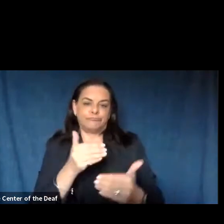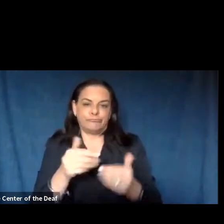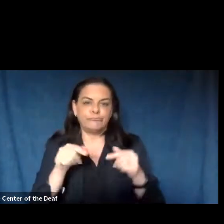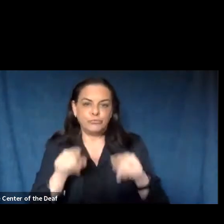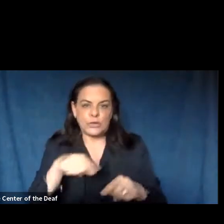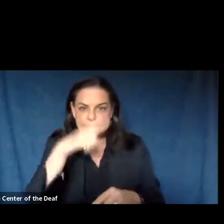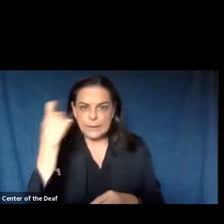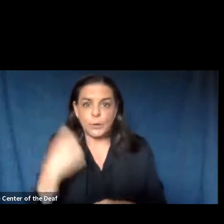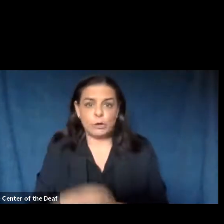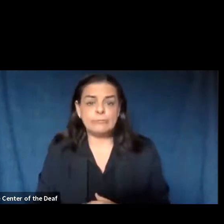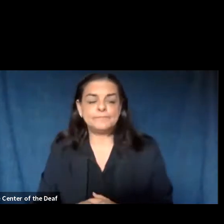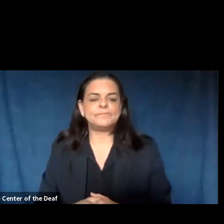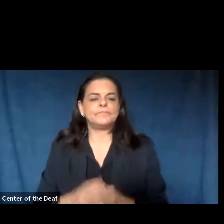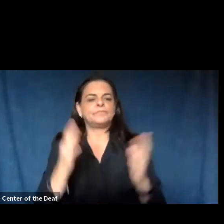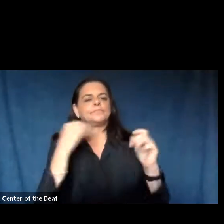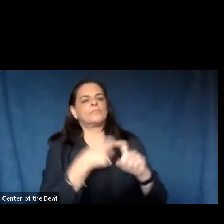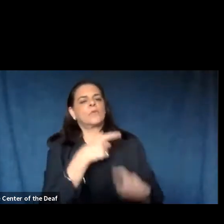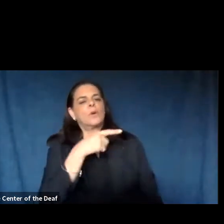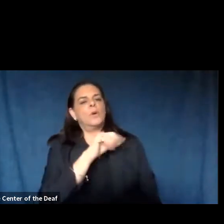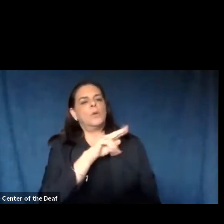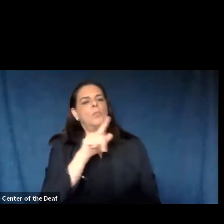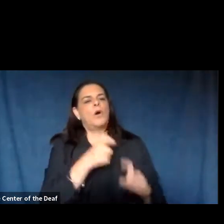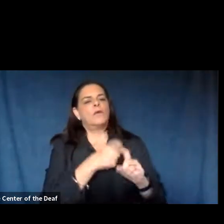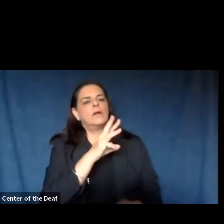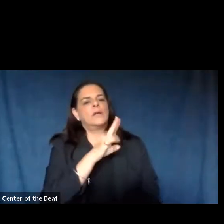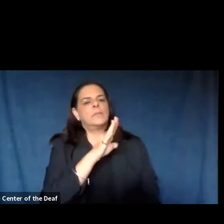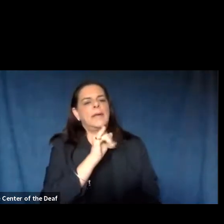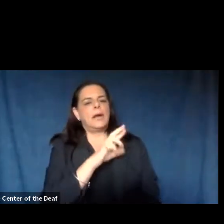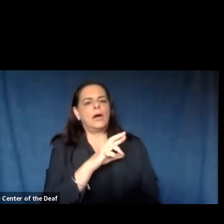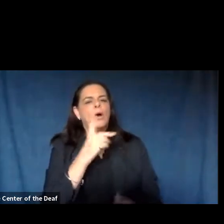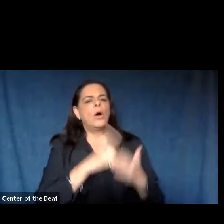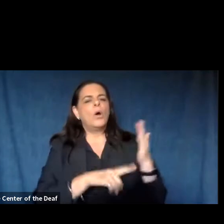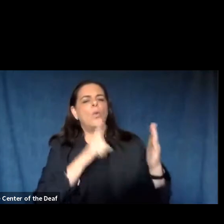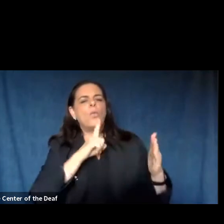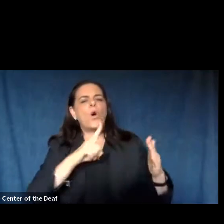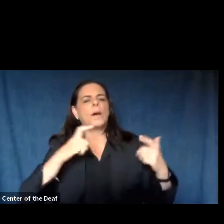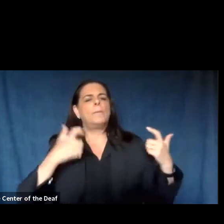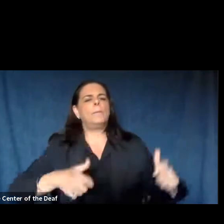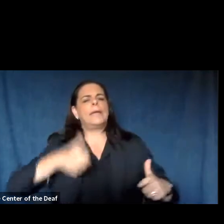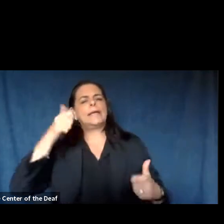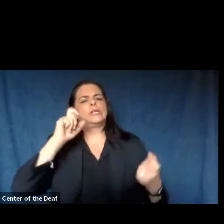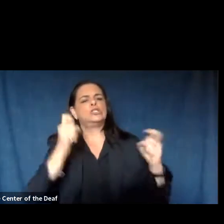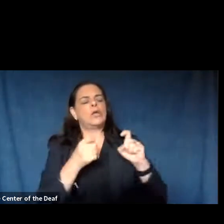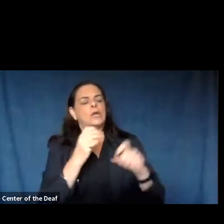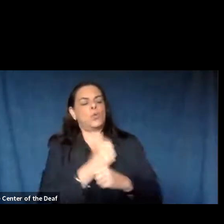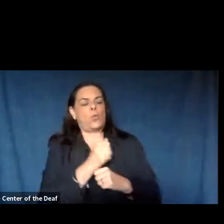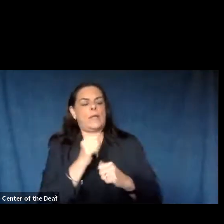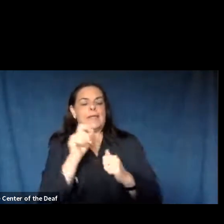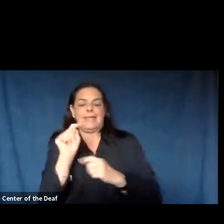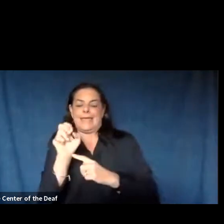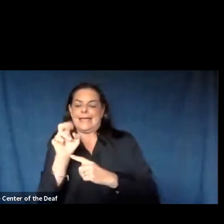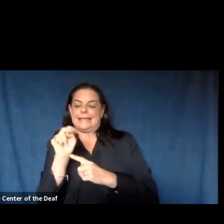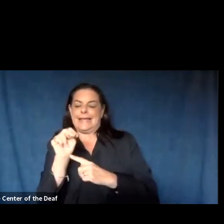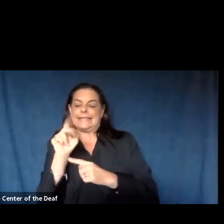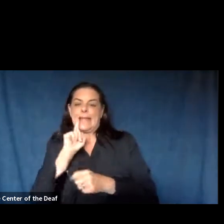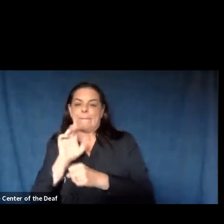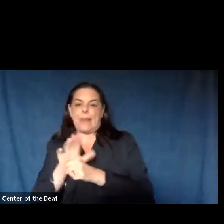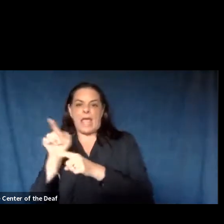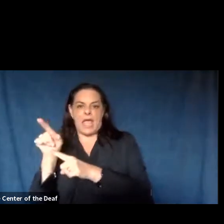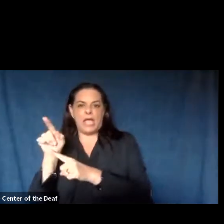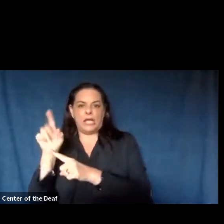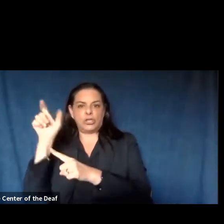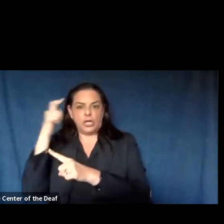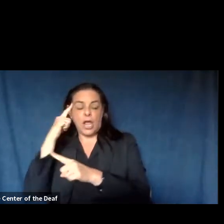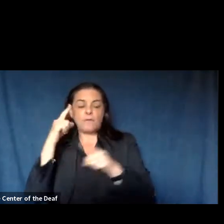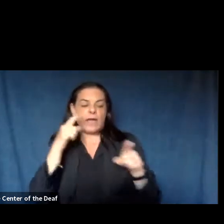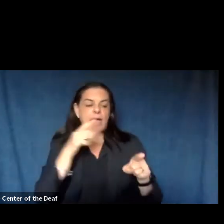summer. From Paul with WBIR, what are the biggest changes between the Tennessee Pledge and Phase 2 that are not